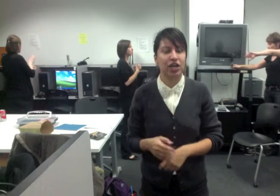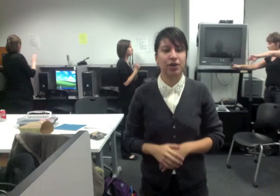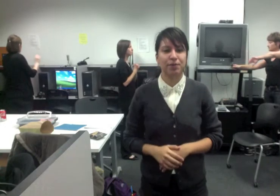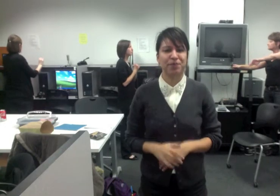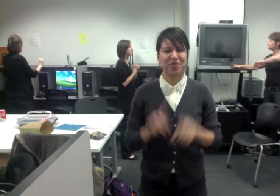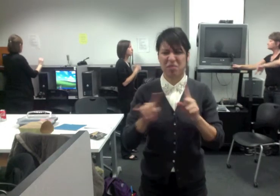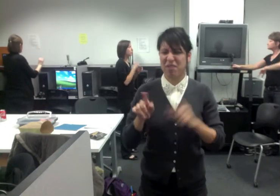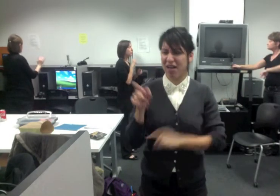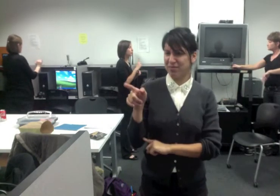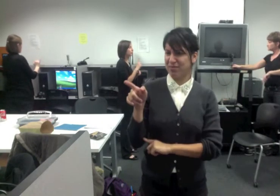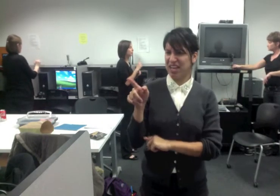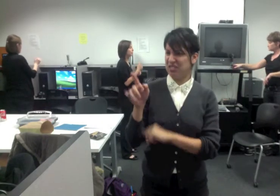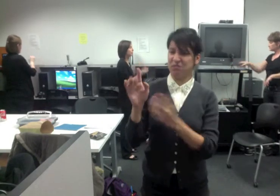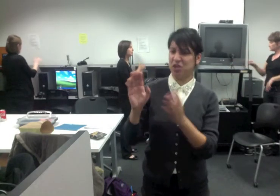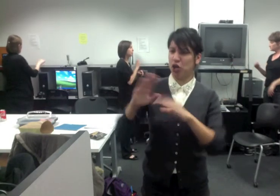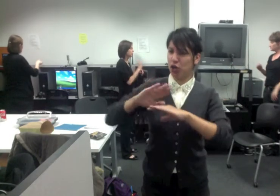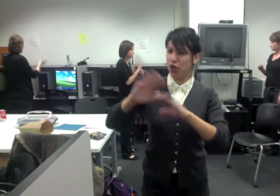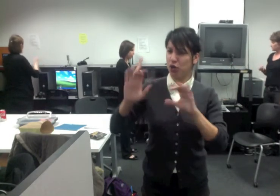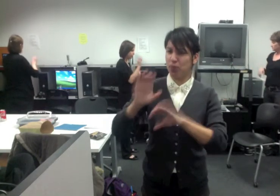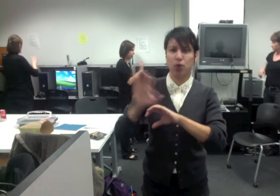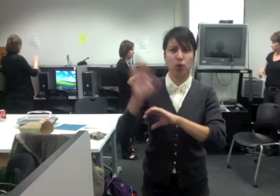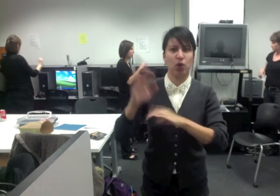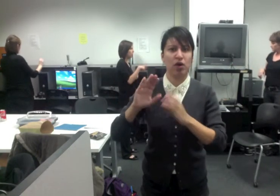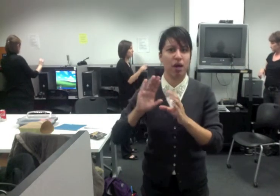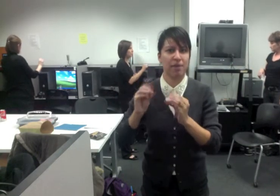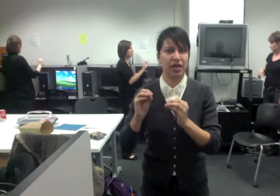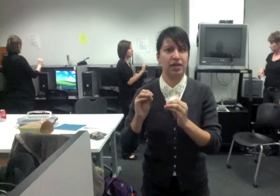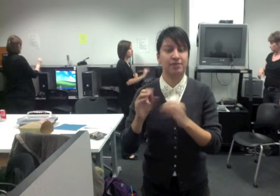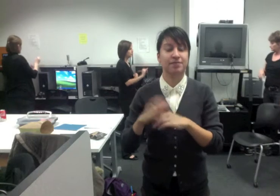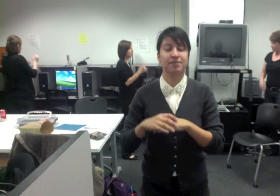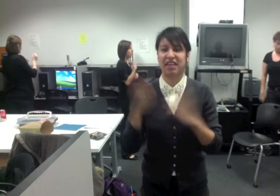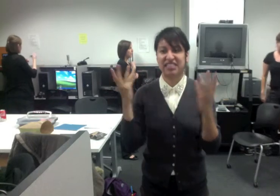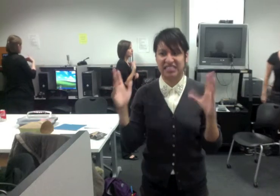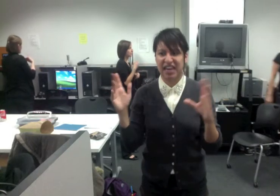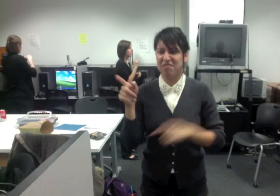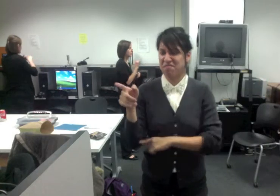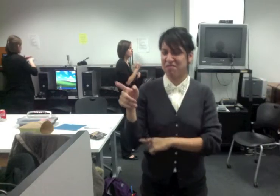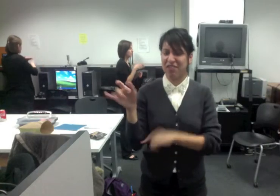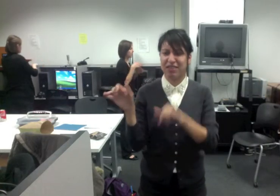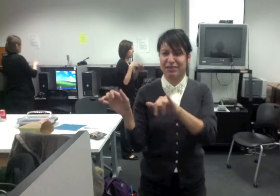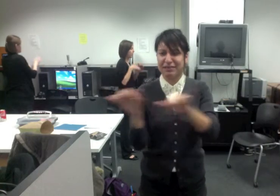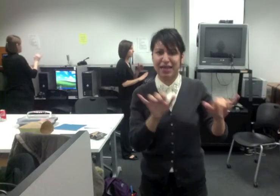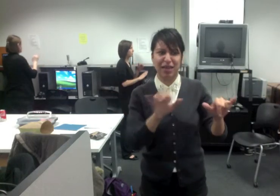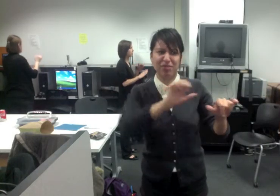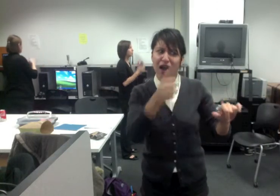have the same access, the same talent, the same agencies, the same consultants, the same media. Then why is it that they seem to